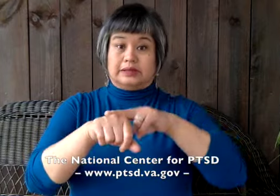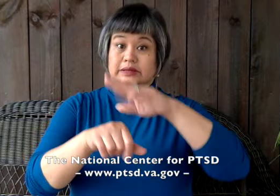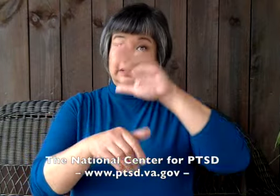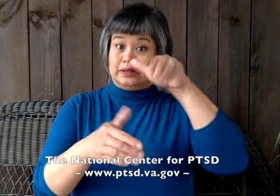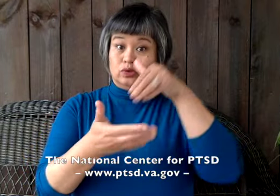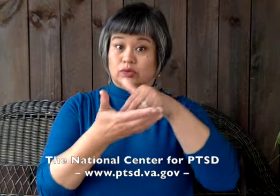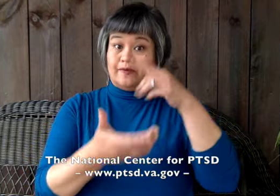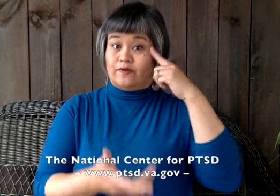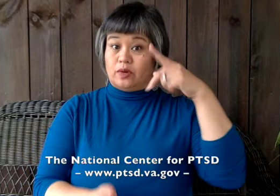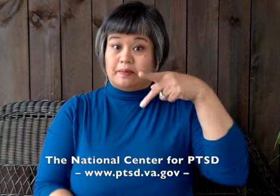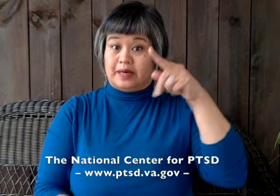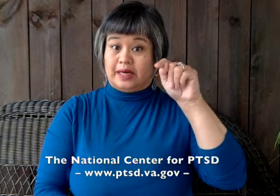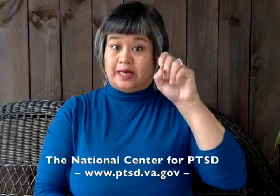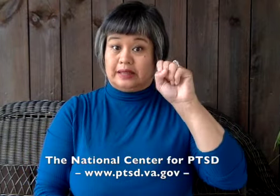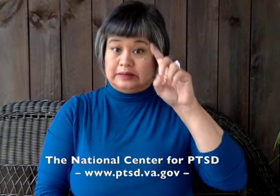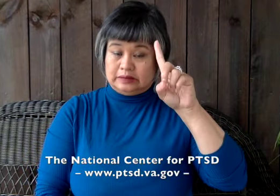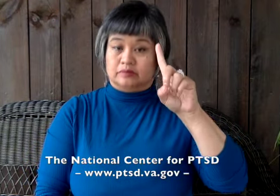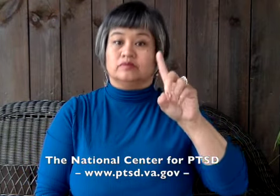The National Center for PTSD,